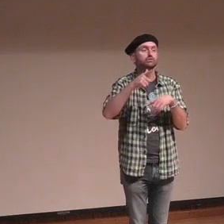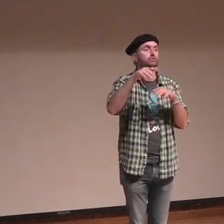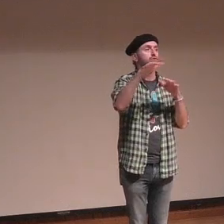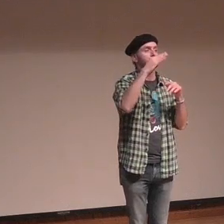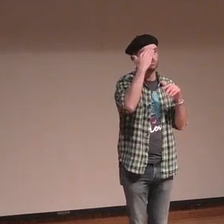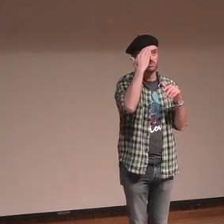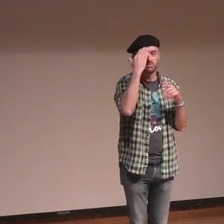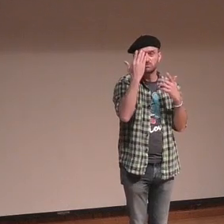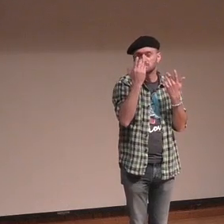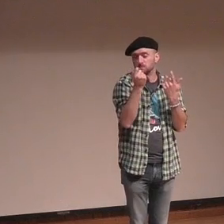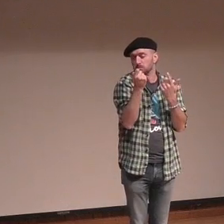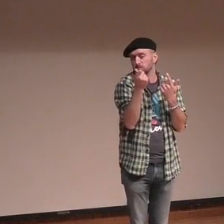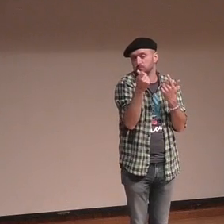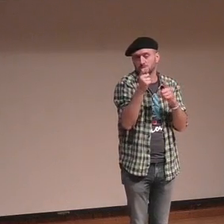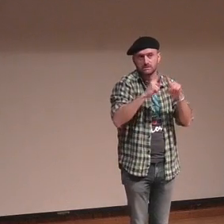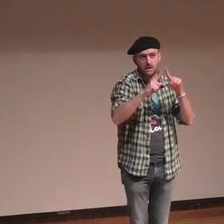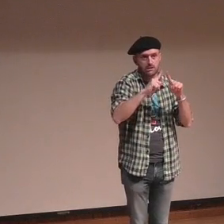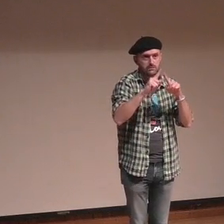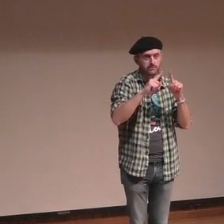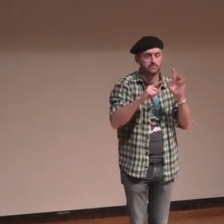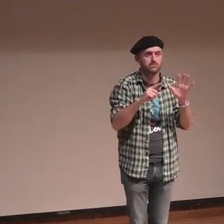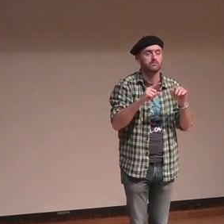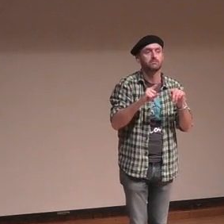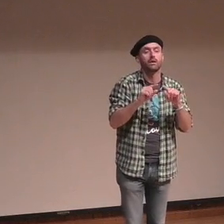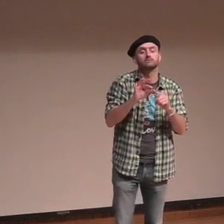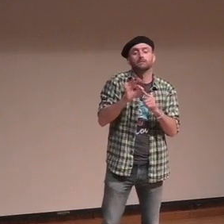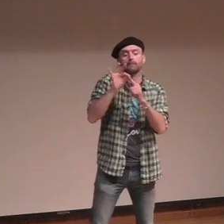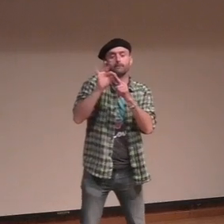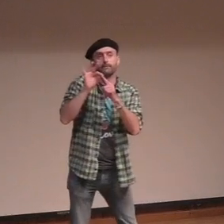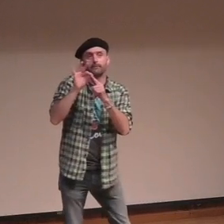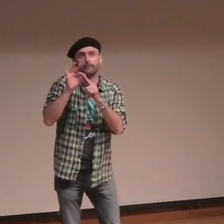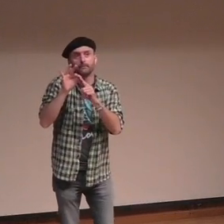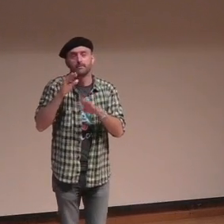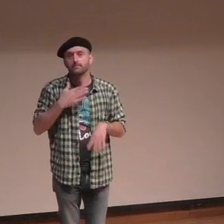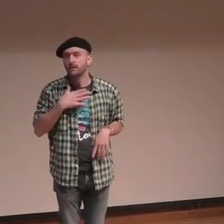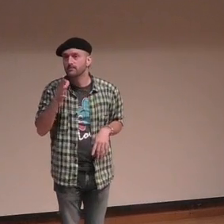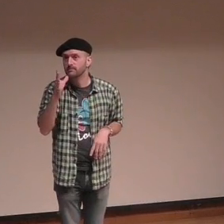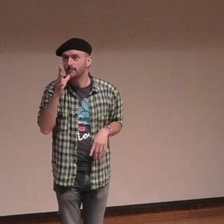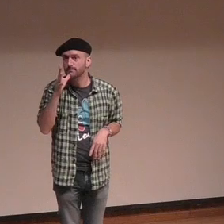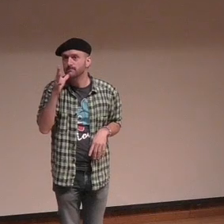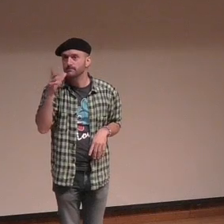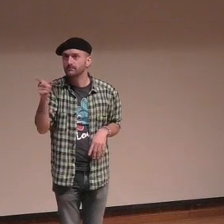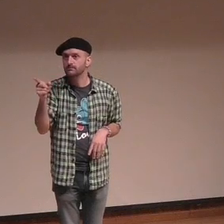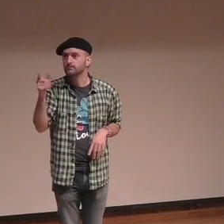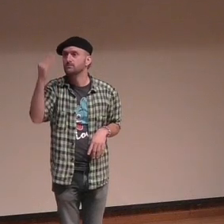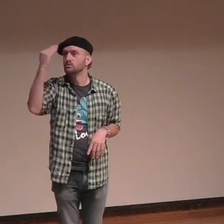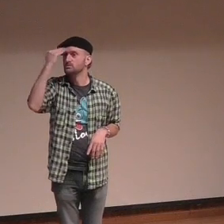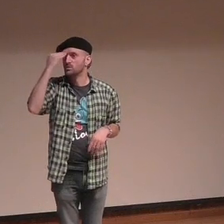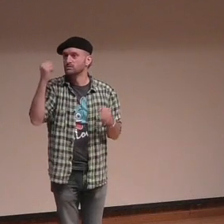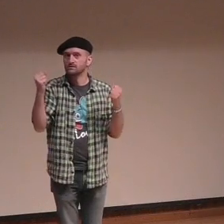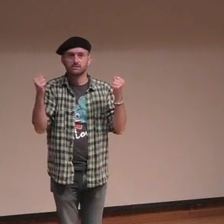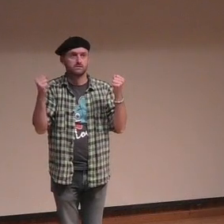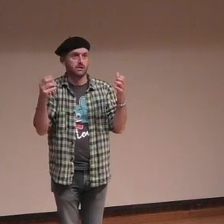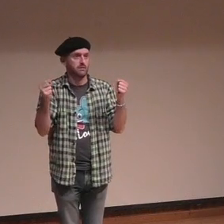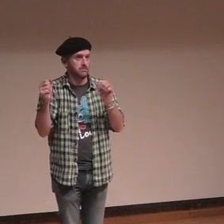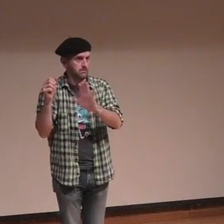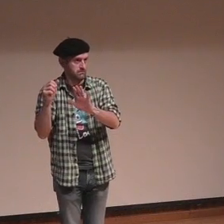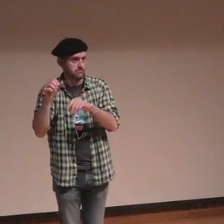My parents, my sisters knew a tiny bit of sign language, except for my mom. My mother could